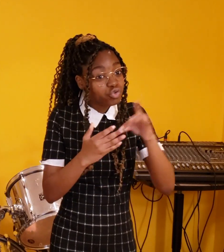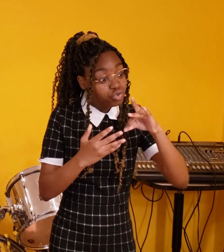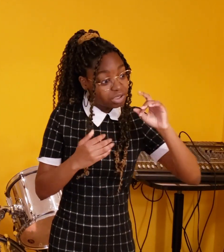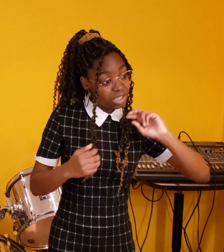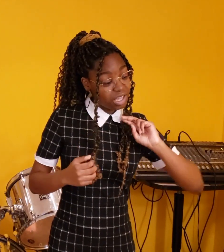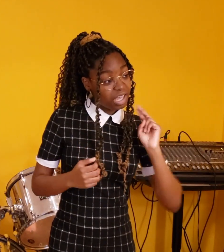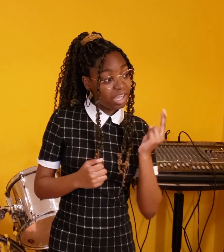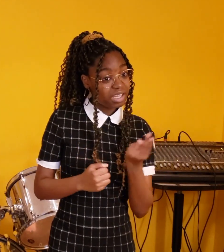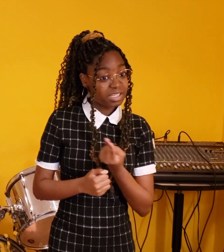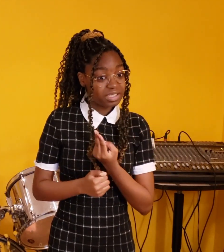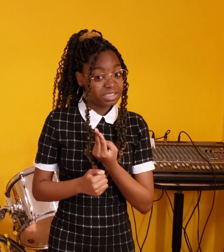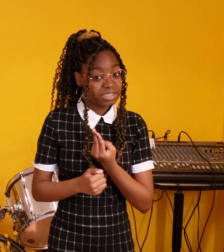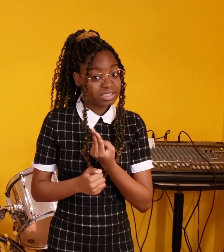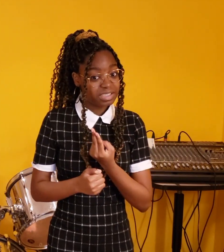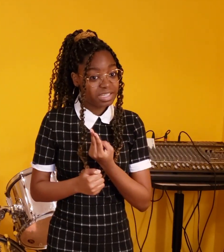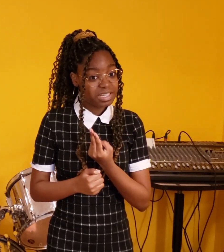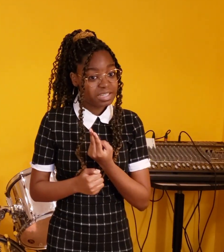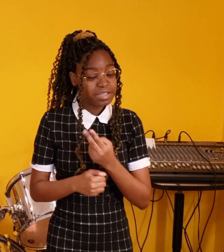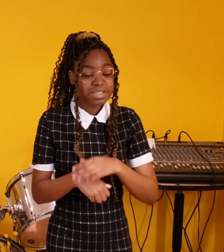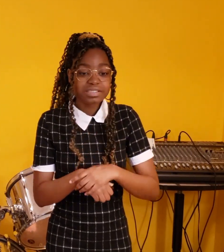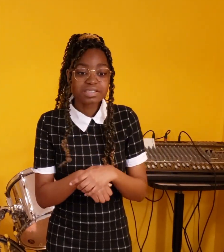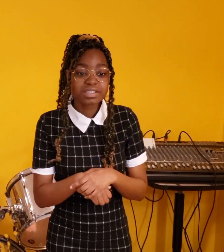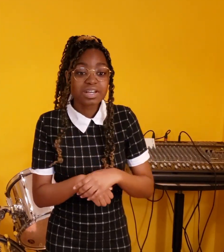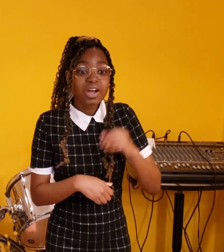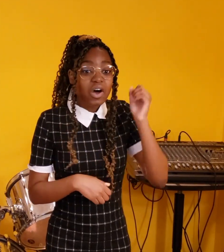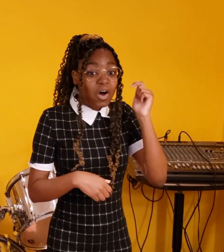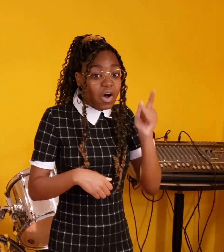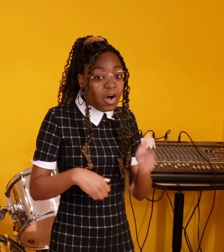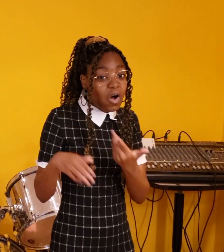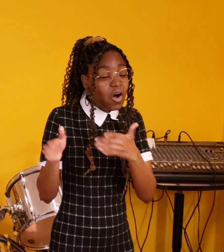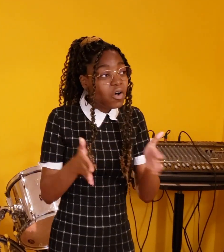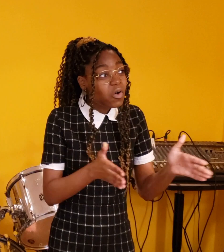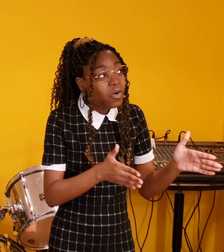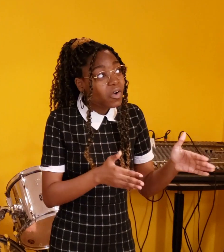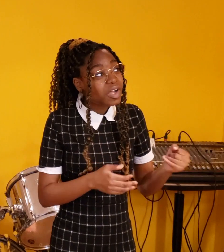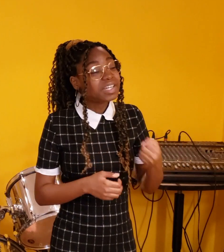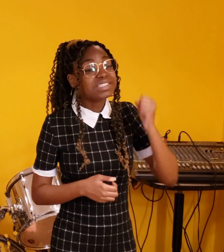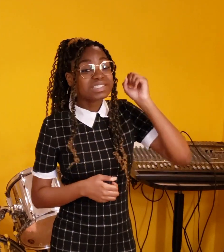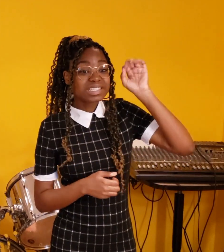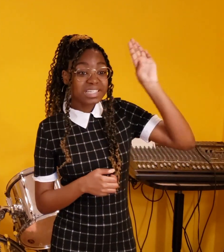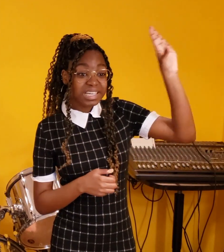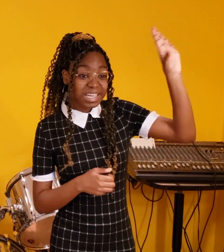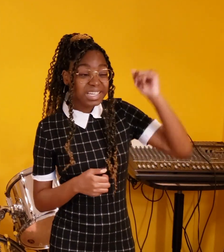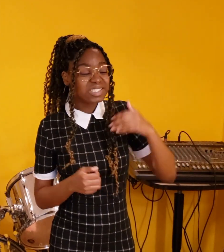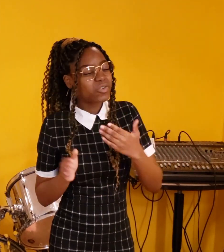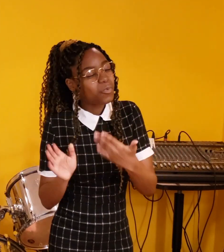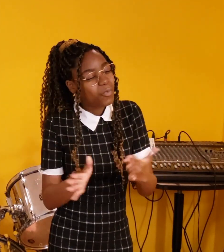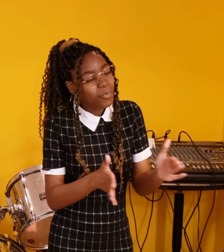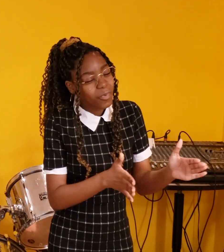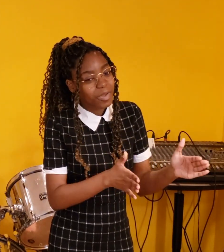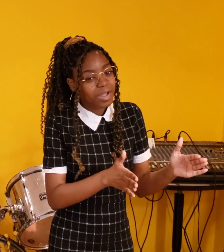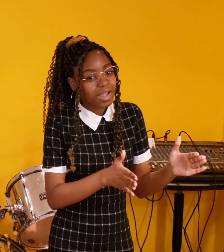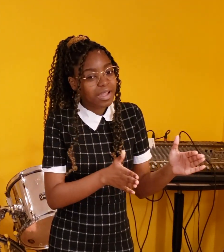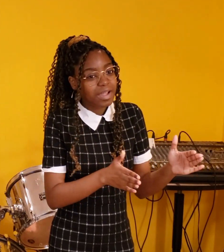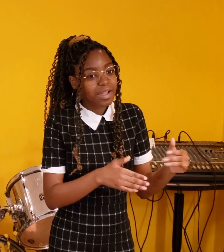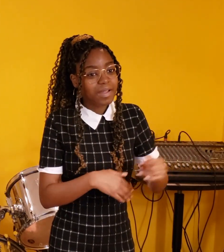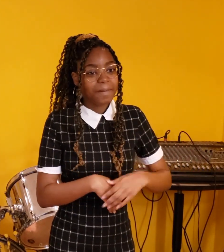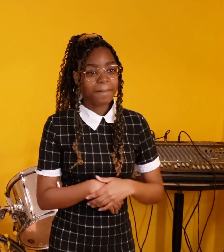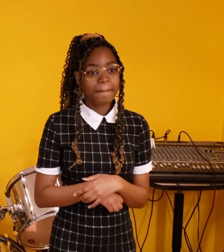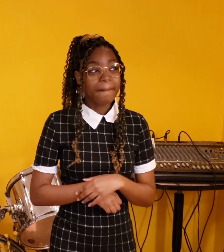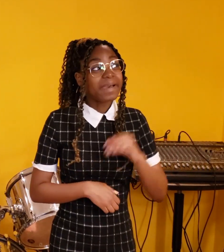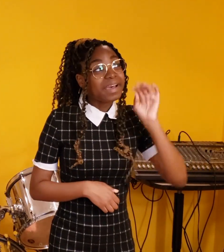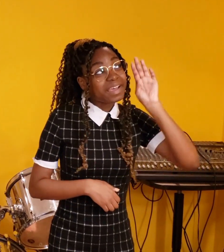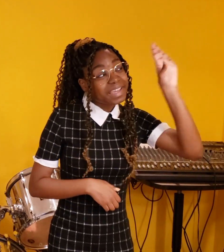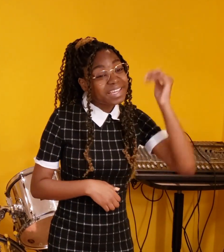sons through Jesus Christ, all according to the good pleasure of His will. I love that. I feel